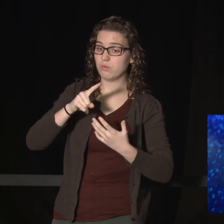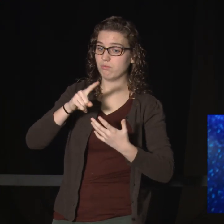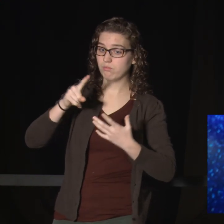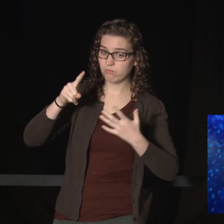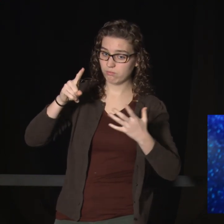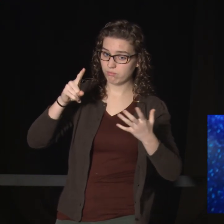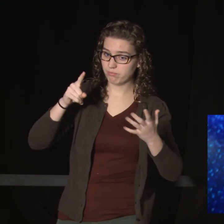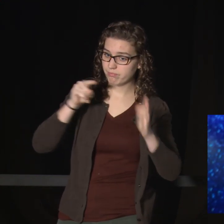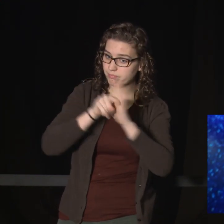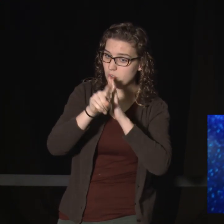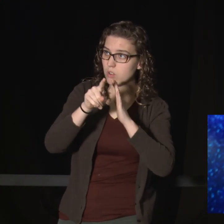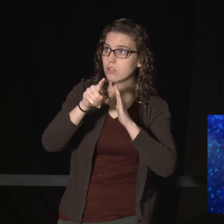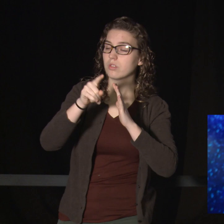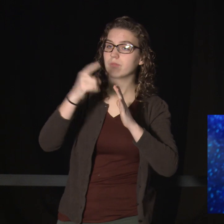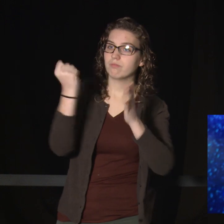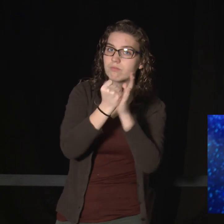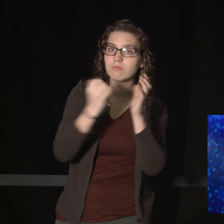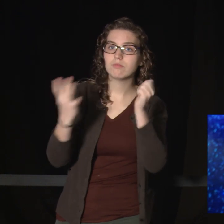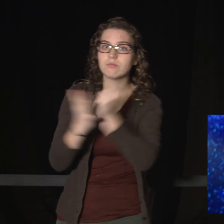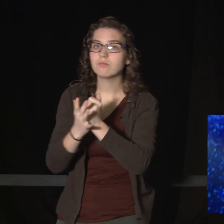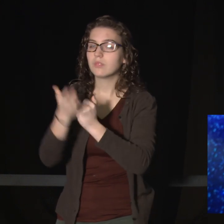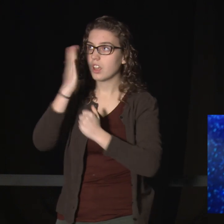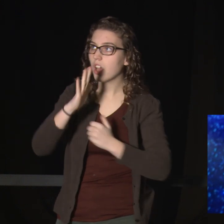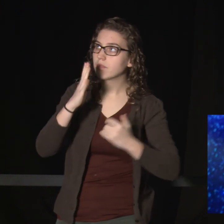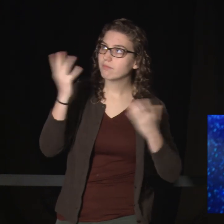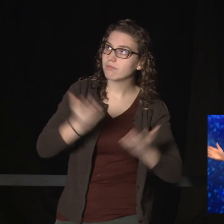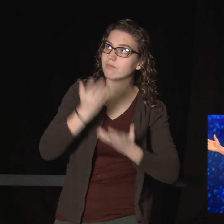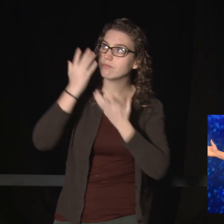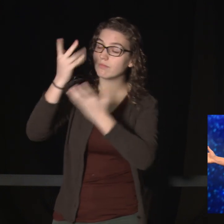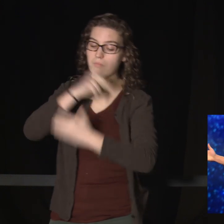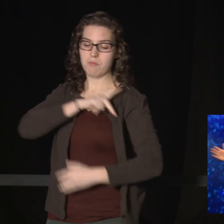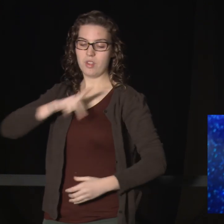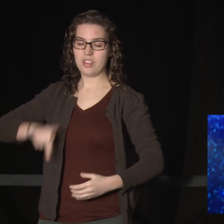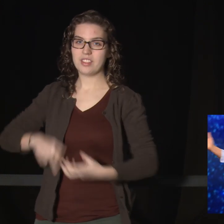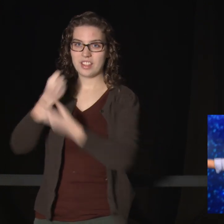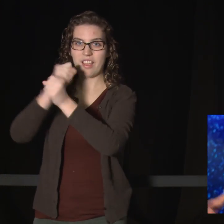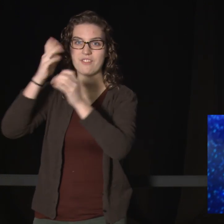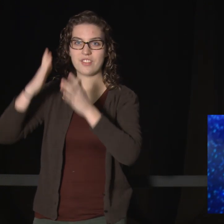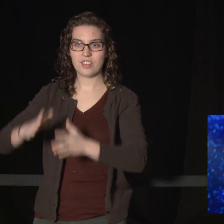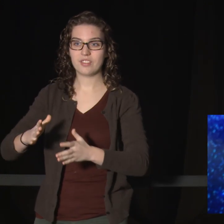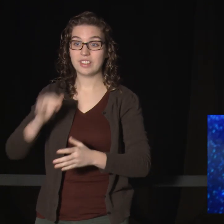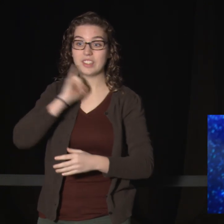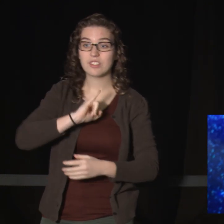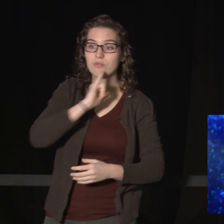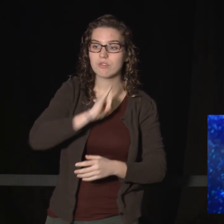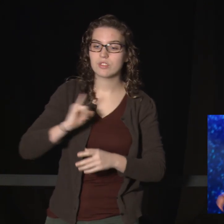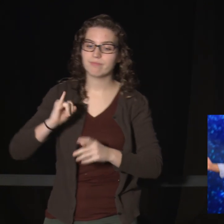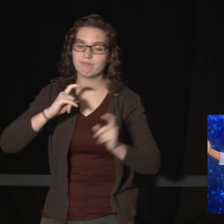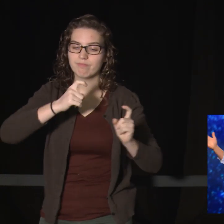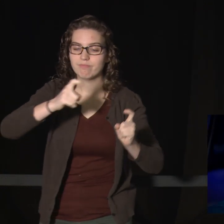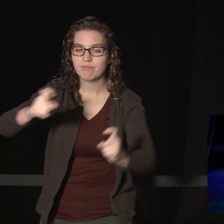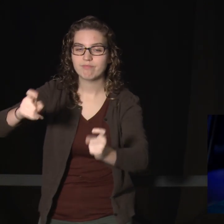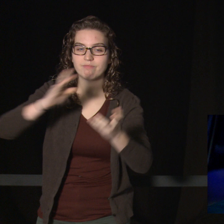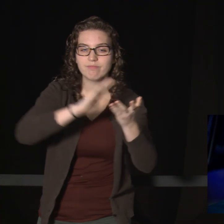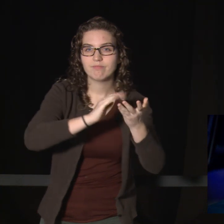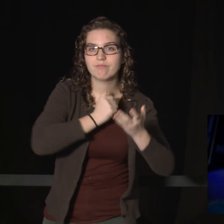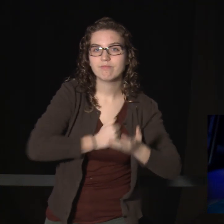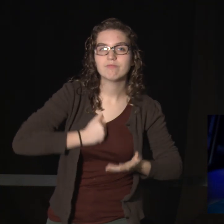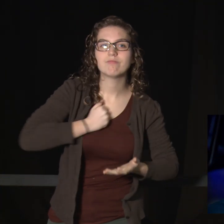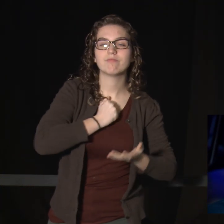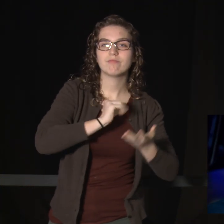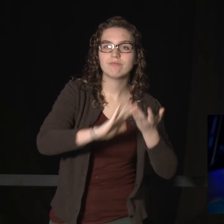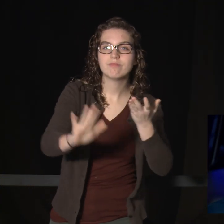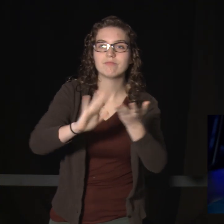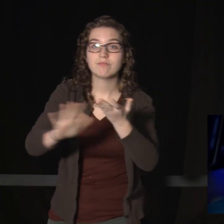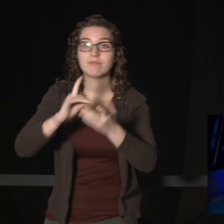has exalted to the right hand to be Prince and Savior, to give repentance to Israel and forgiveness of sins. You can threaten us,